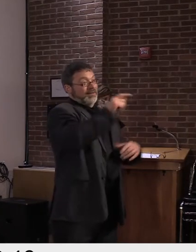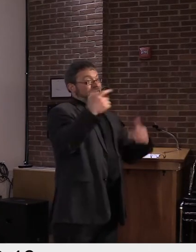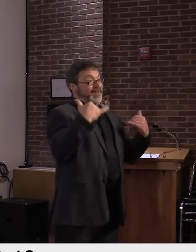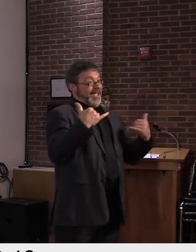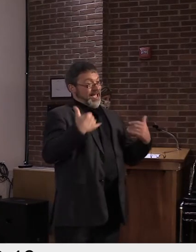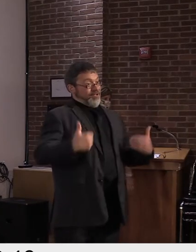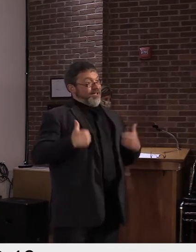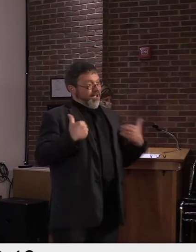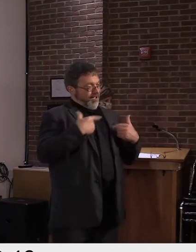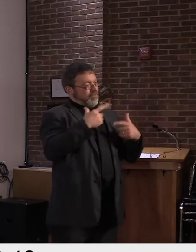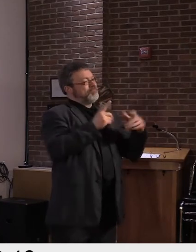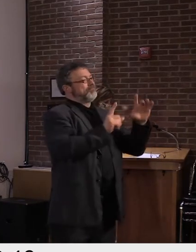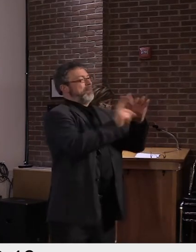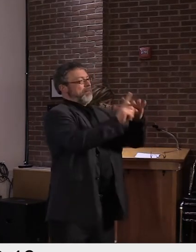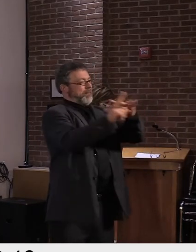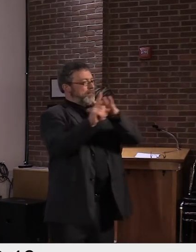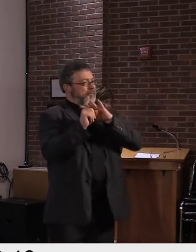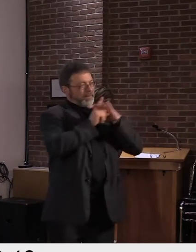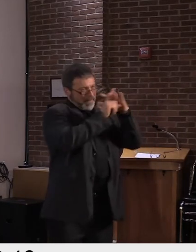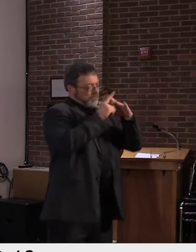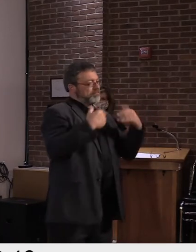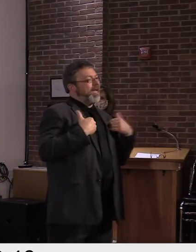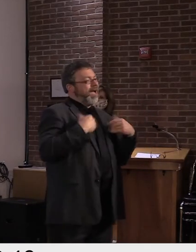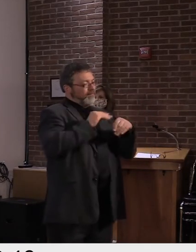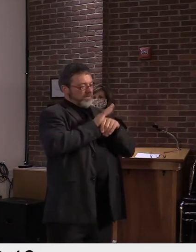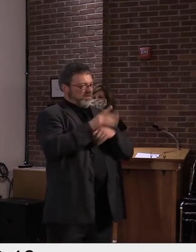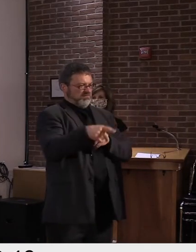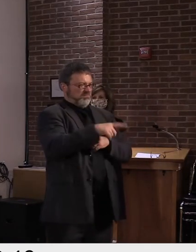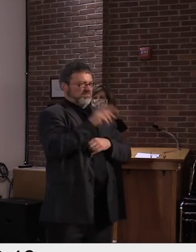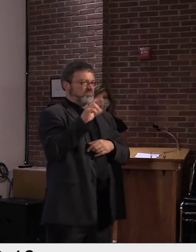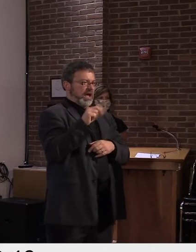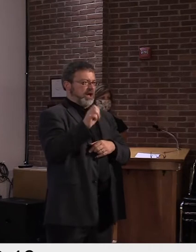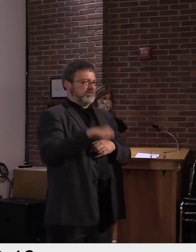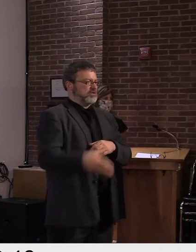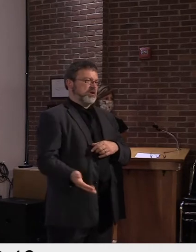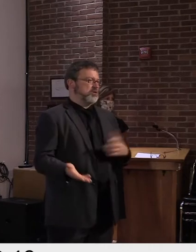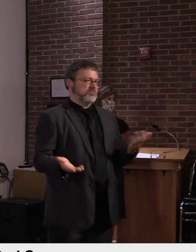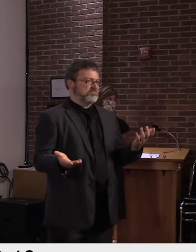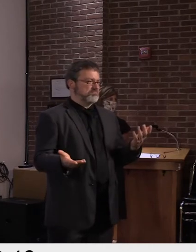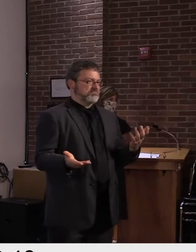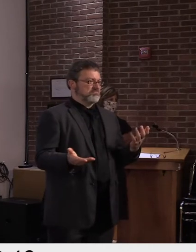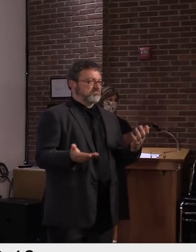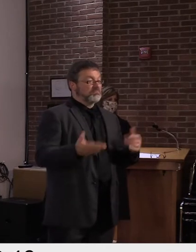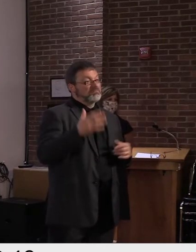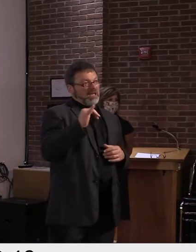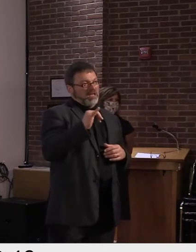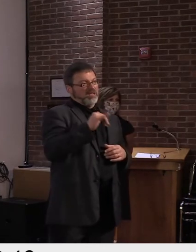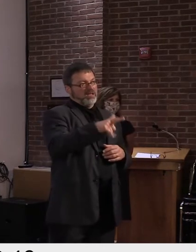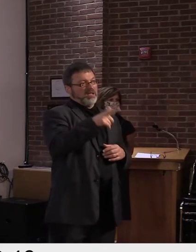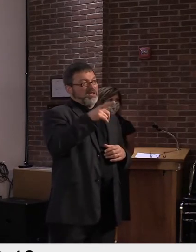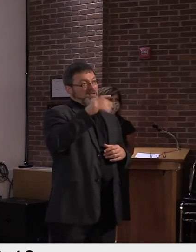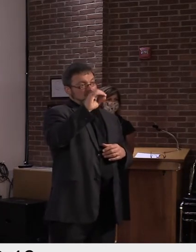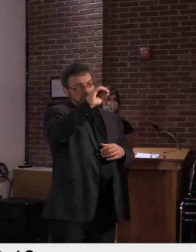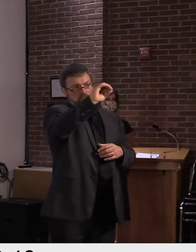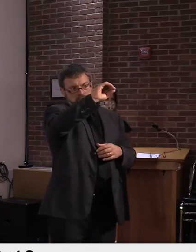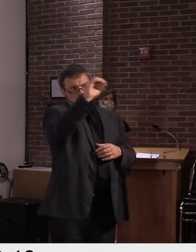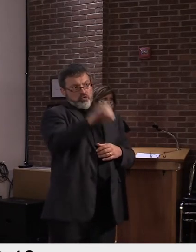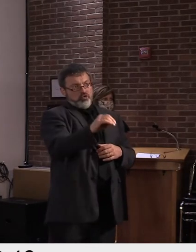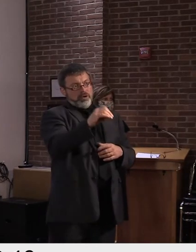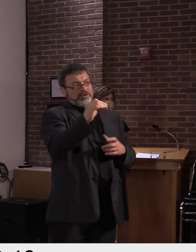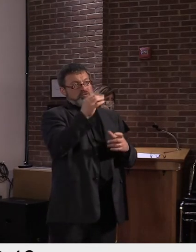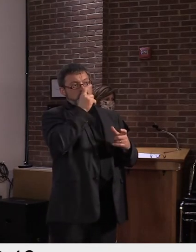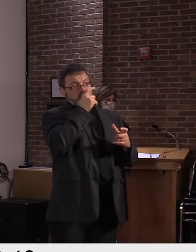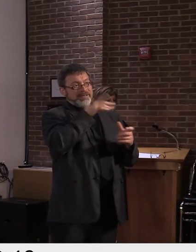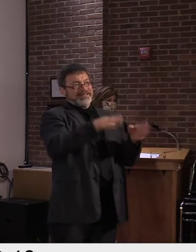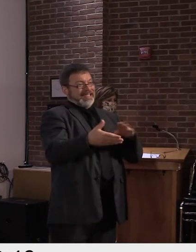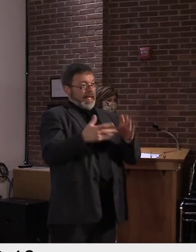bit lax and took their liberties a little too extensively, getting